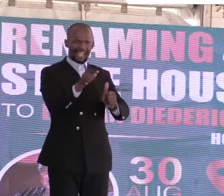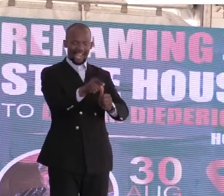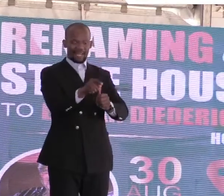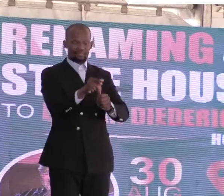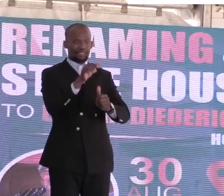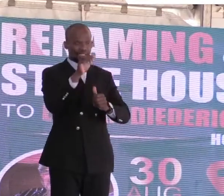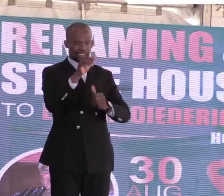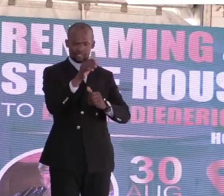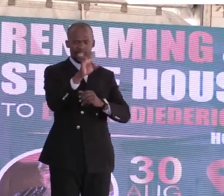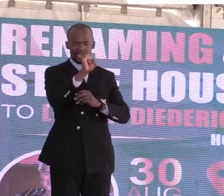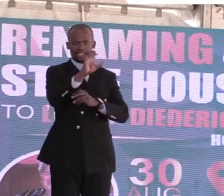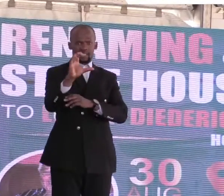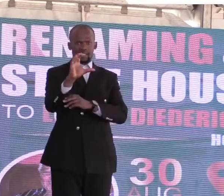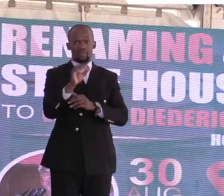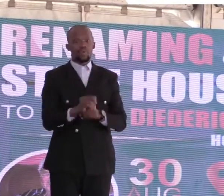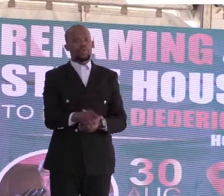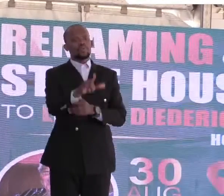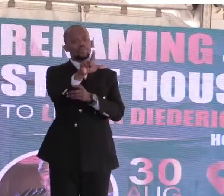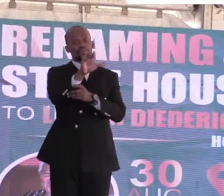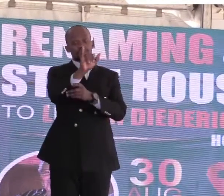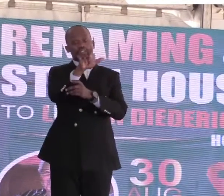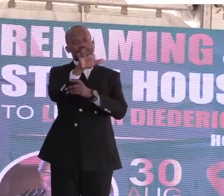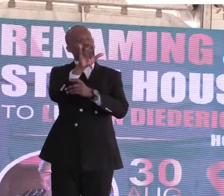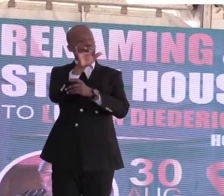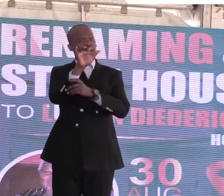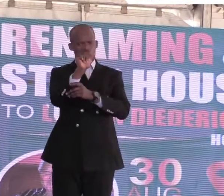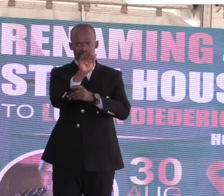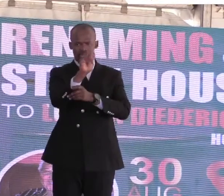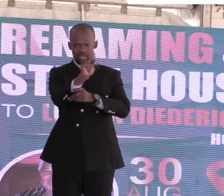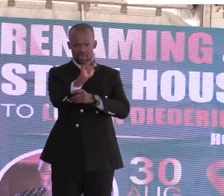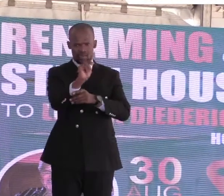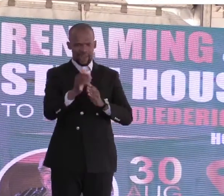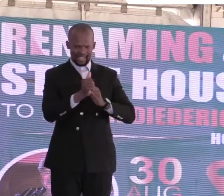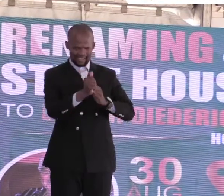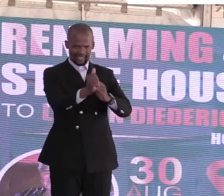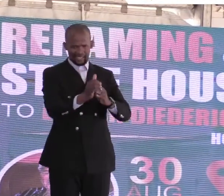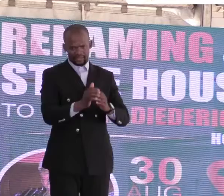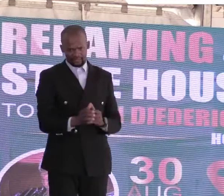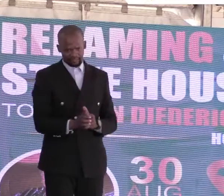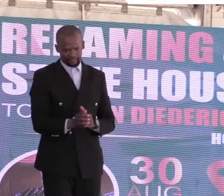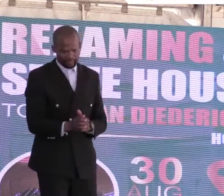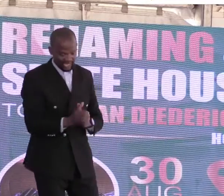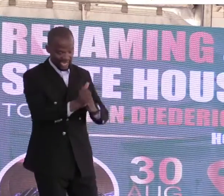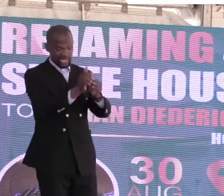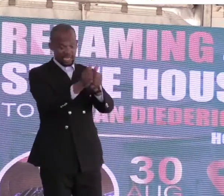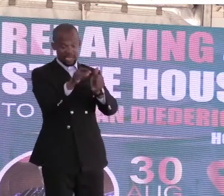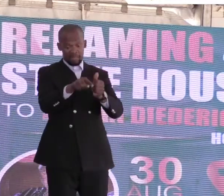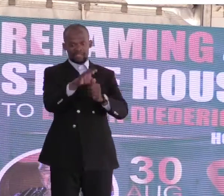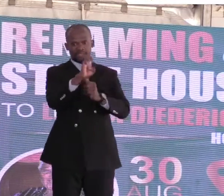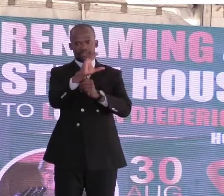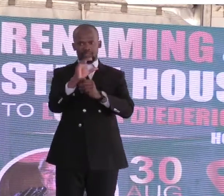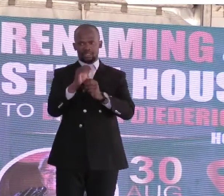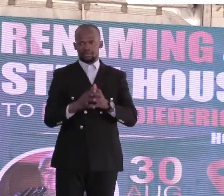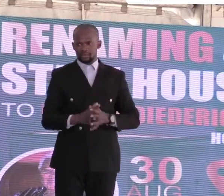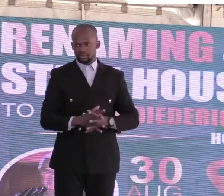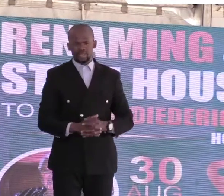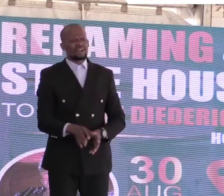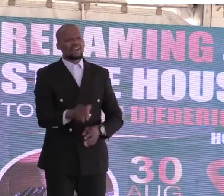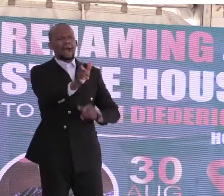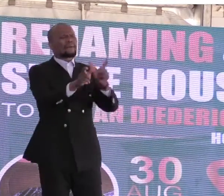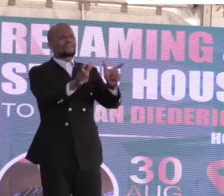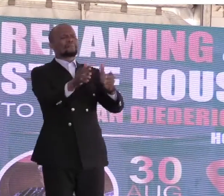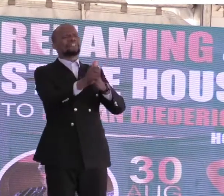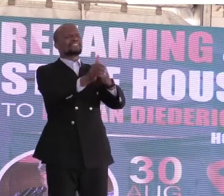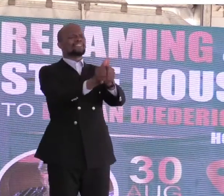delegation, Umama Lillian Diedericks. Those who are now said to be leaders were not necessarily leaders.